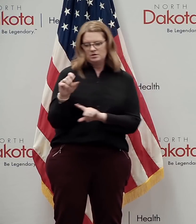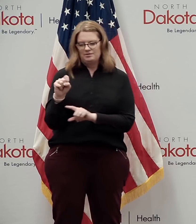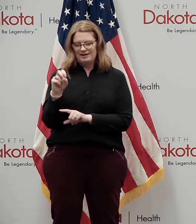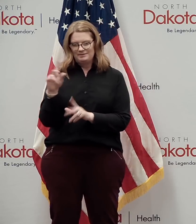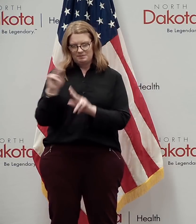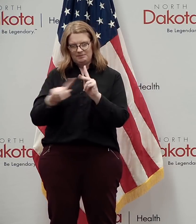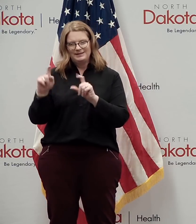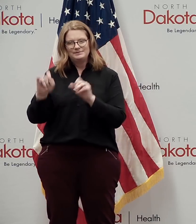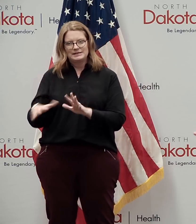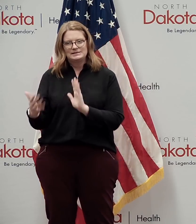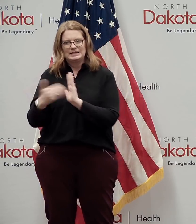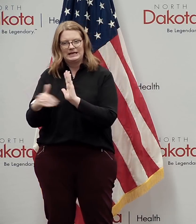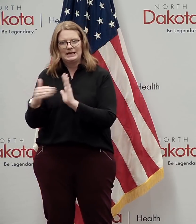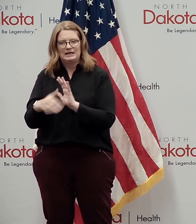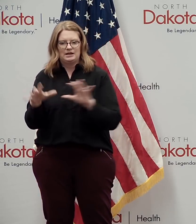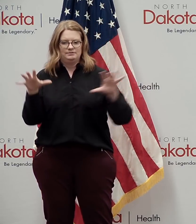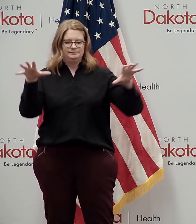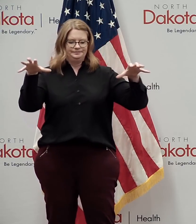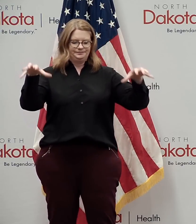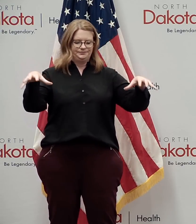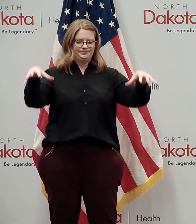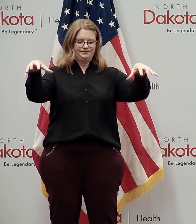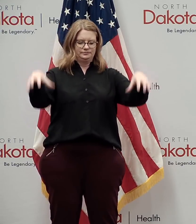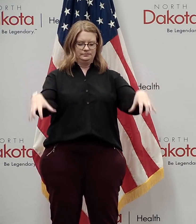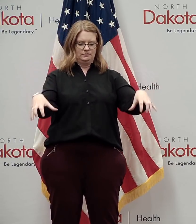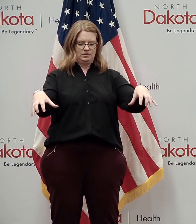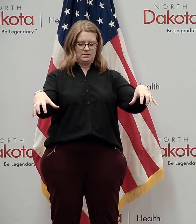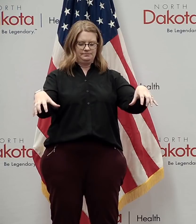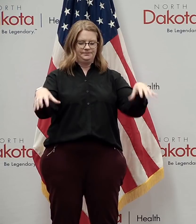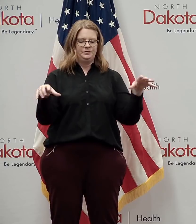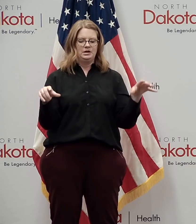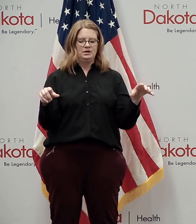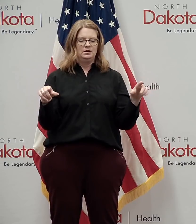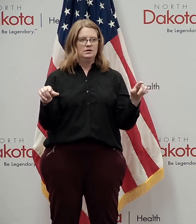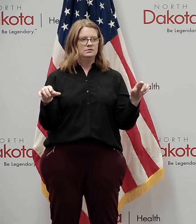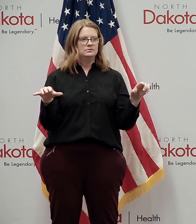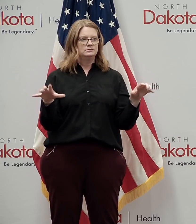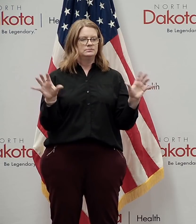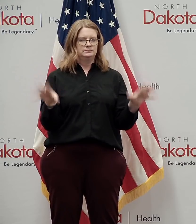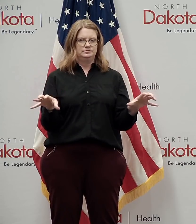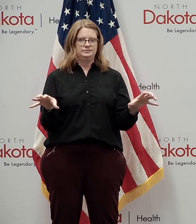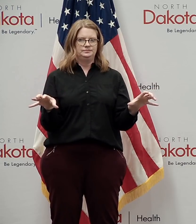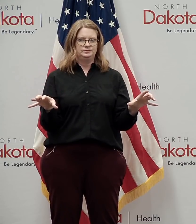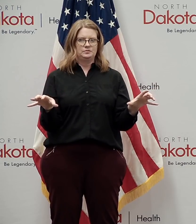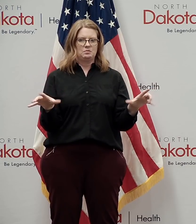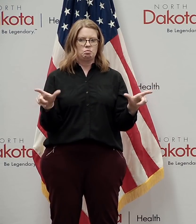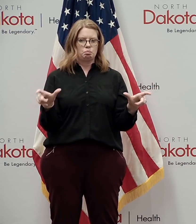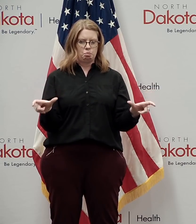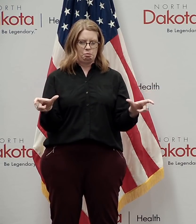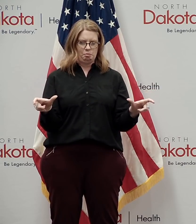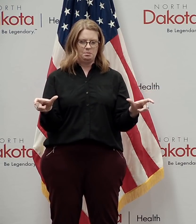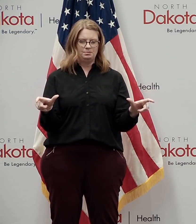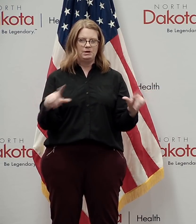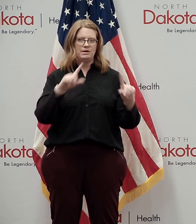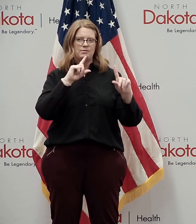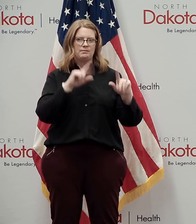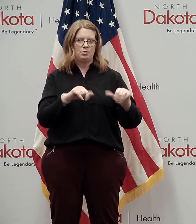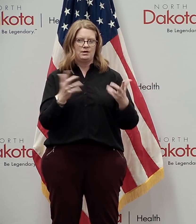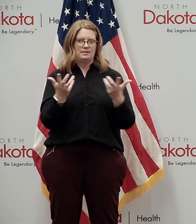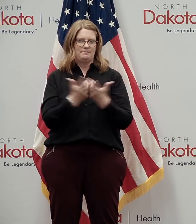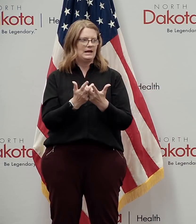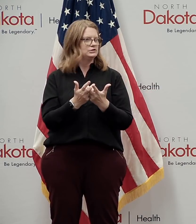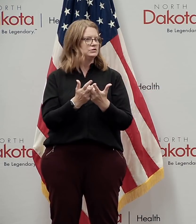do break out the number of serial tests, and we do break out the number of unique individuals because we want to do the reporting to